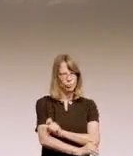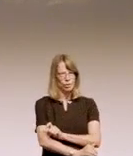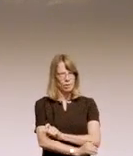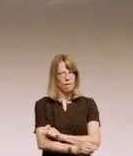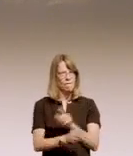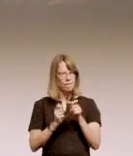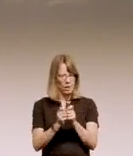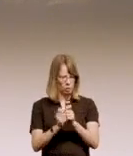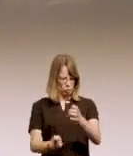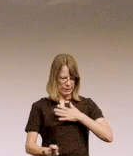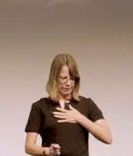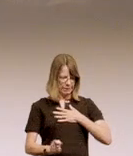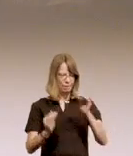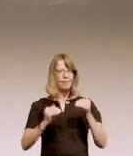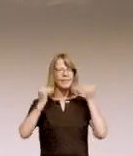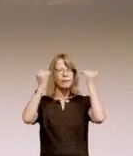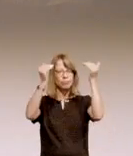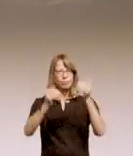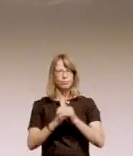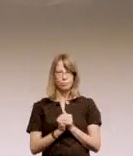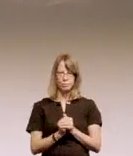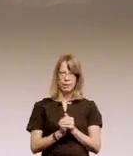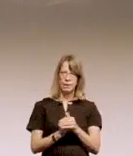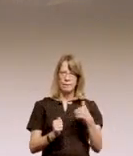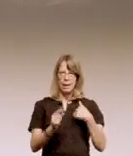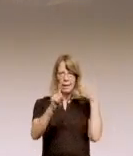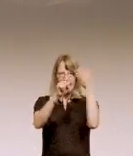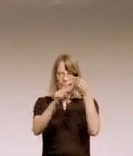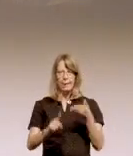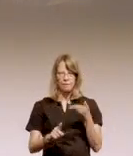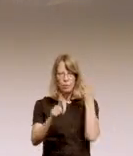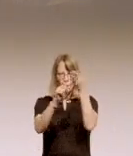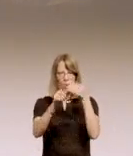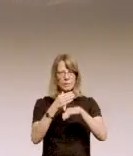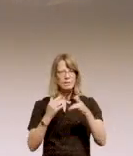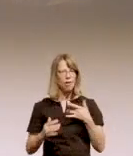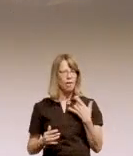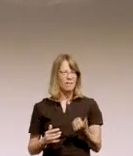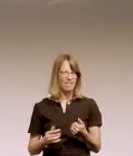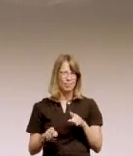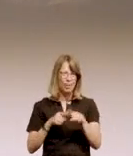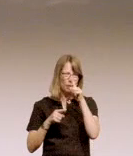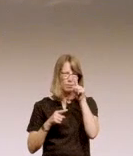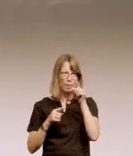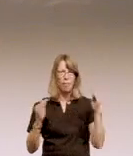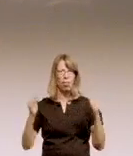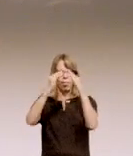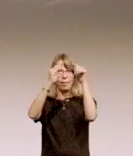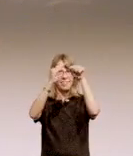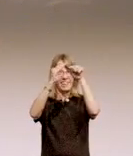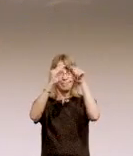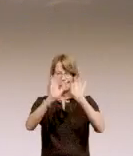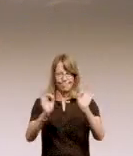self-actualization. So the process of, like, I have a purpose in life. Not many people get that high up the pyramid. What we were seeing in the Northern Territory in these